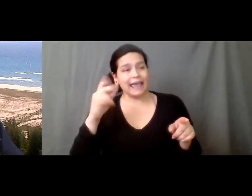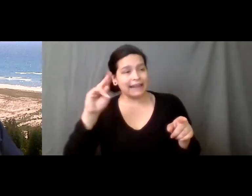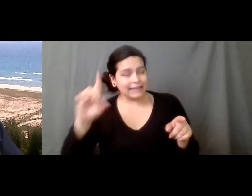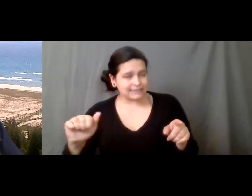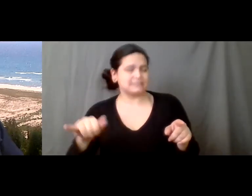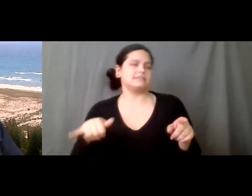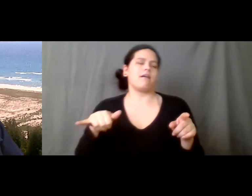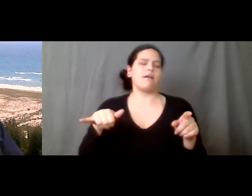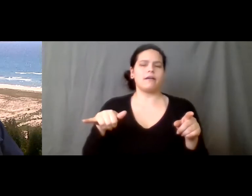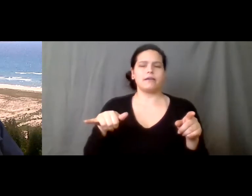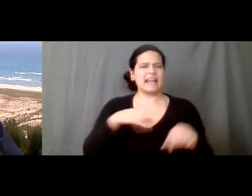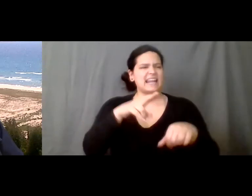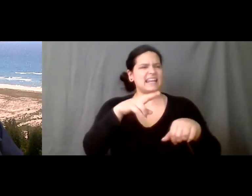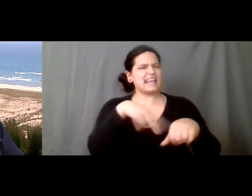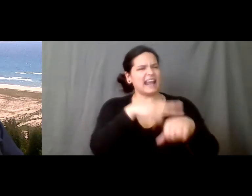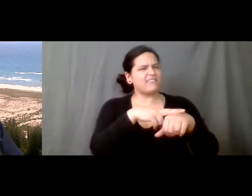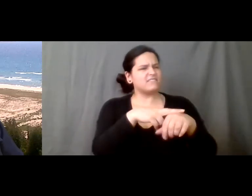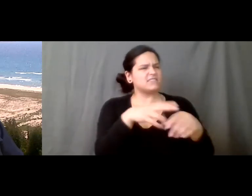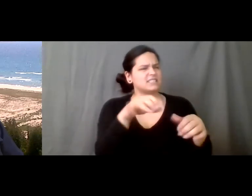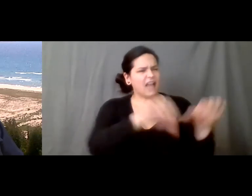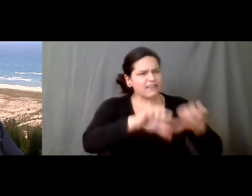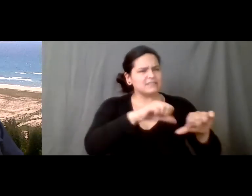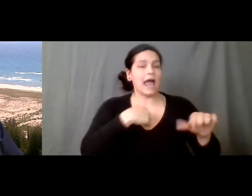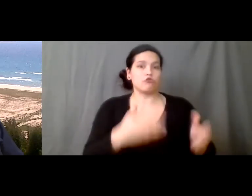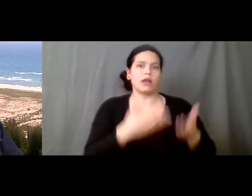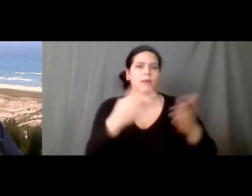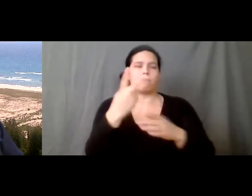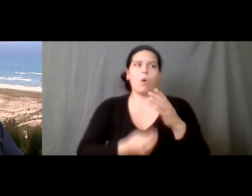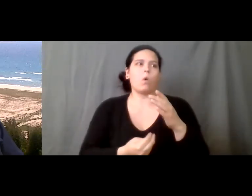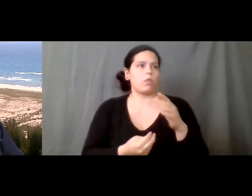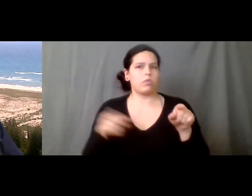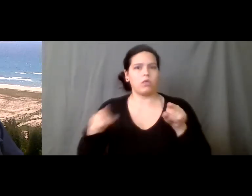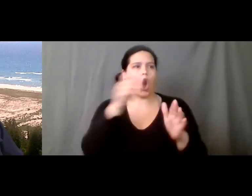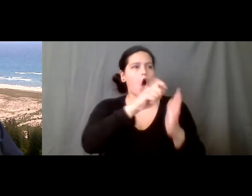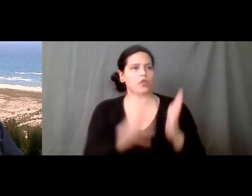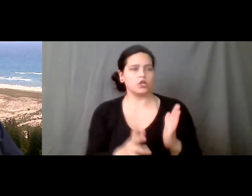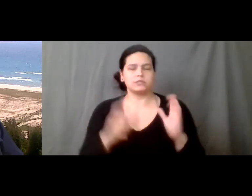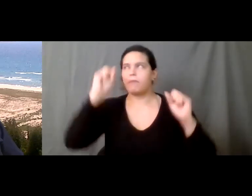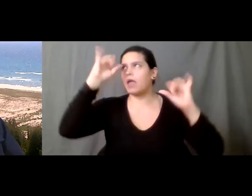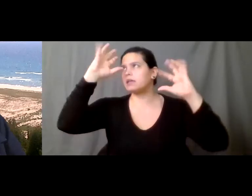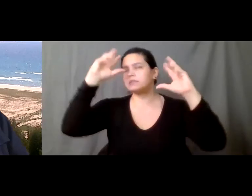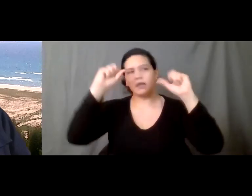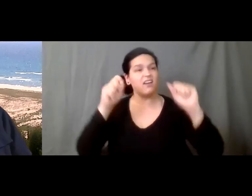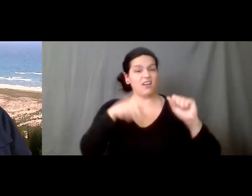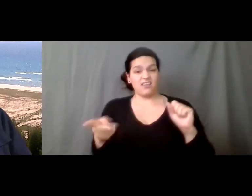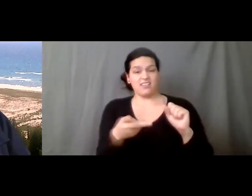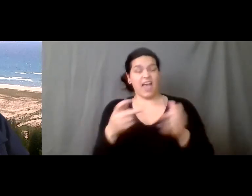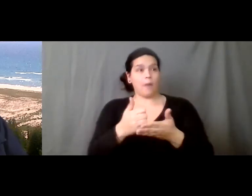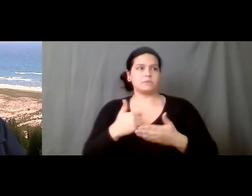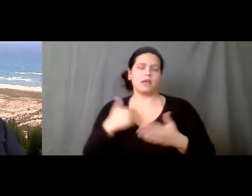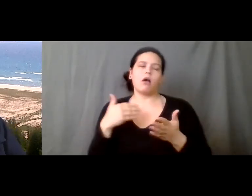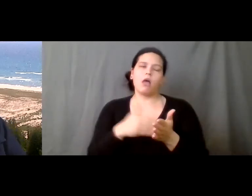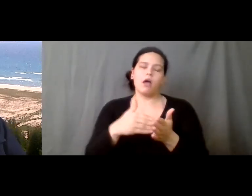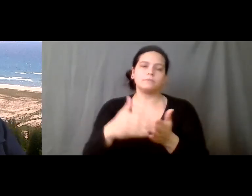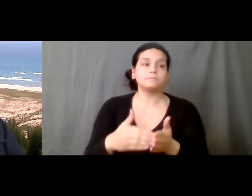our decisions. I recommend both of those as great books. They helped me a lot. I'm currently reading Braiding Sweetgrass. I